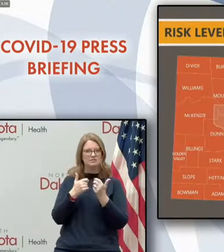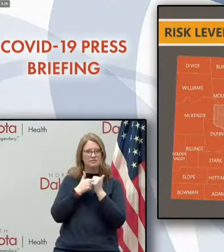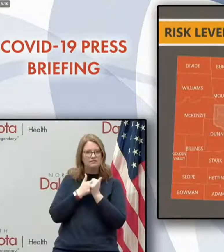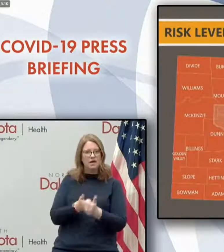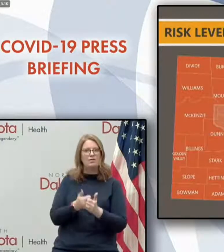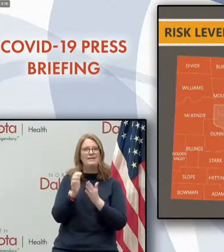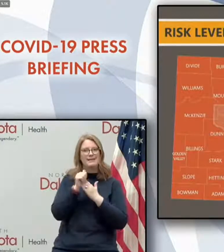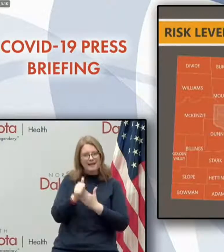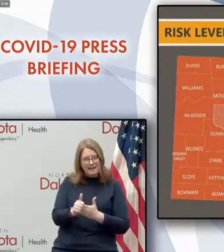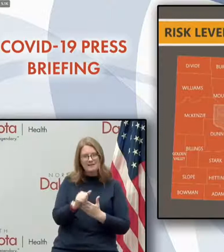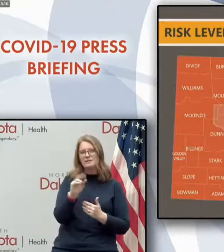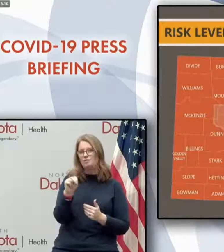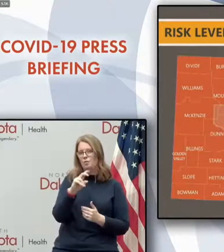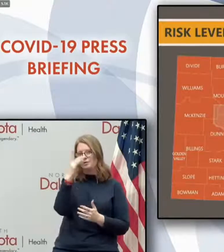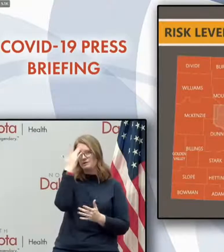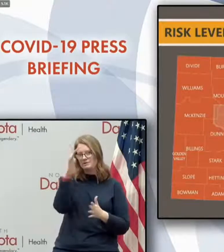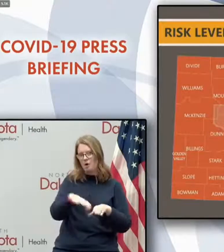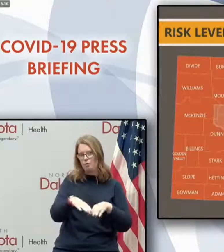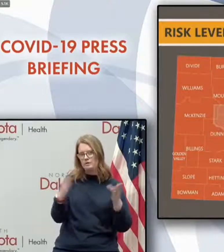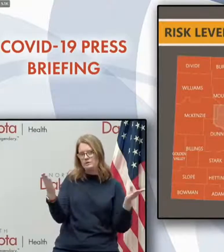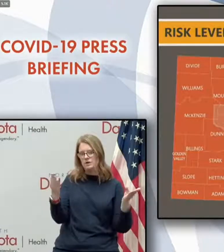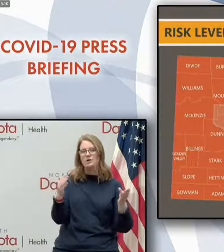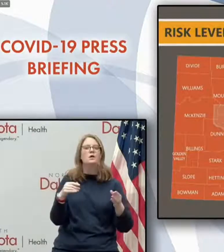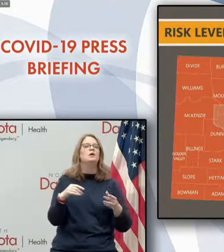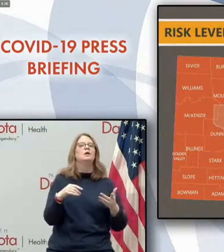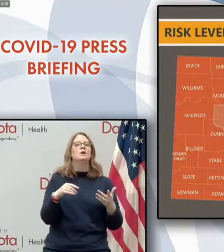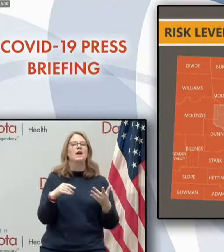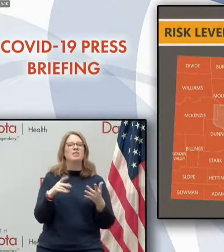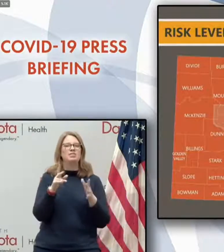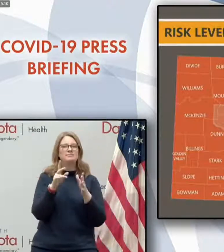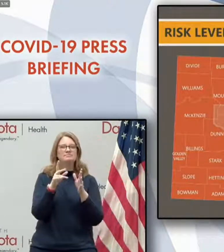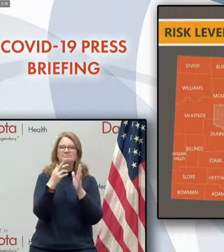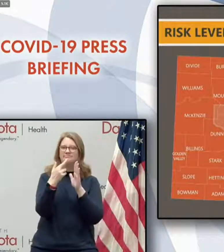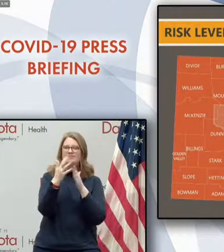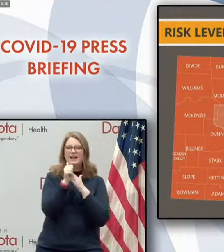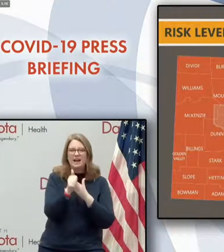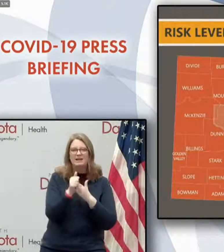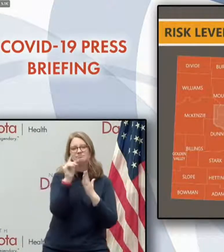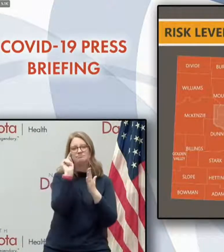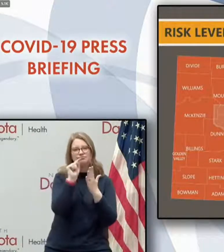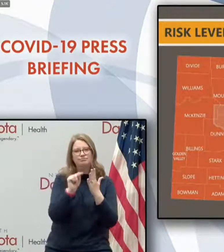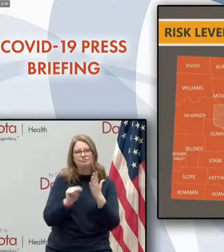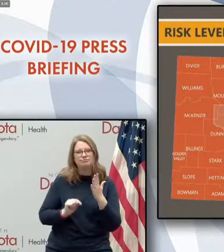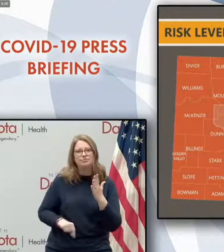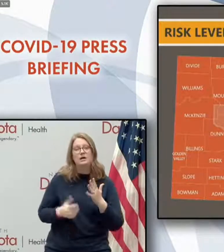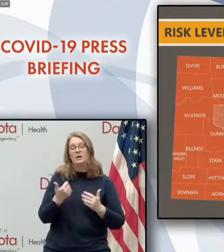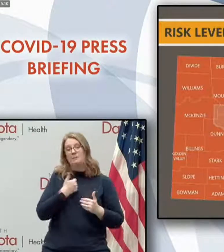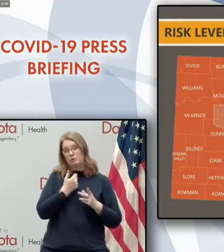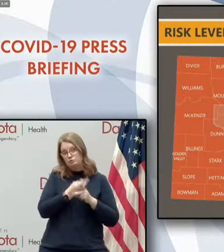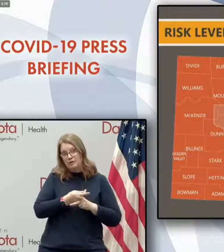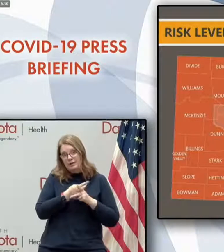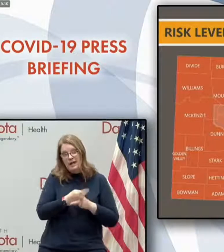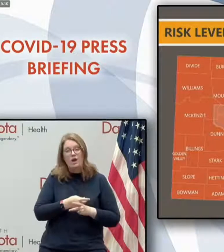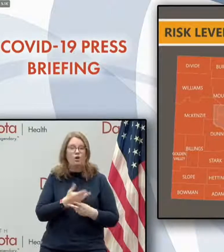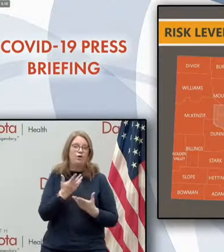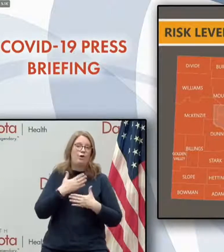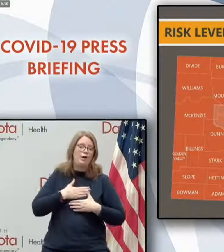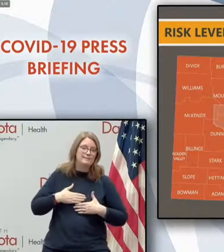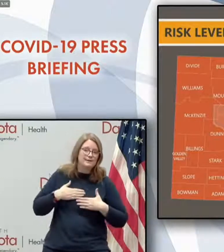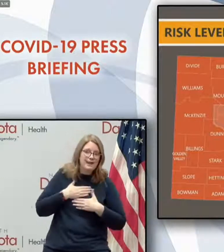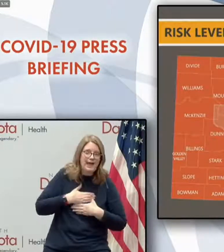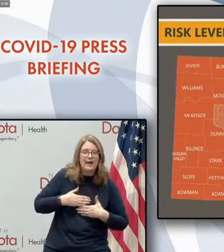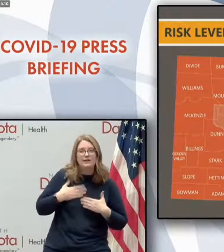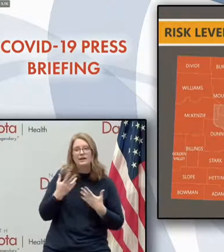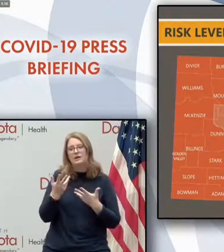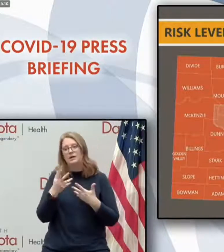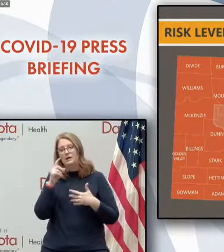In those guidelines, it talks about all, by different business categories, whether it's personal care, whether it's hospitality. So we